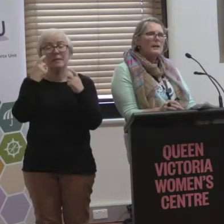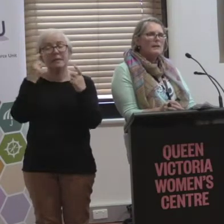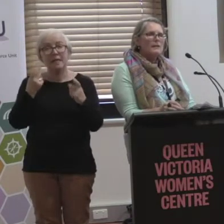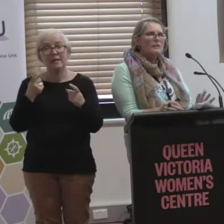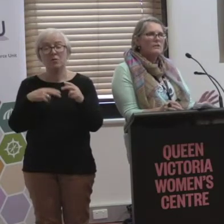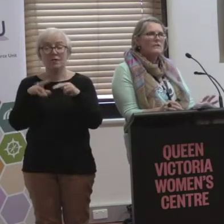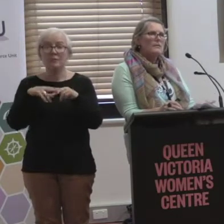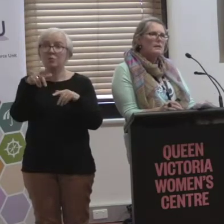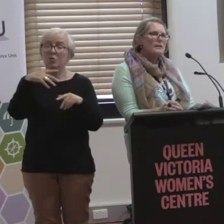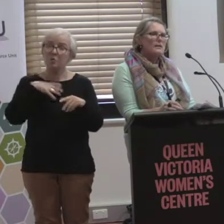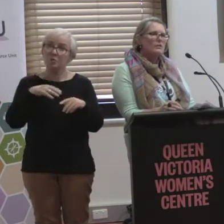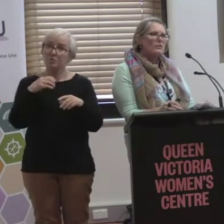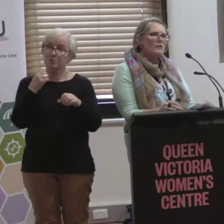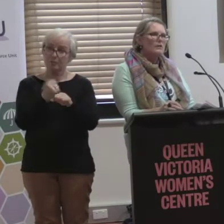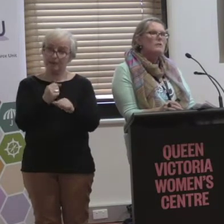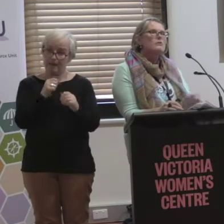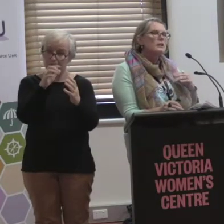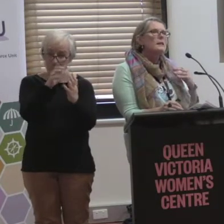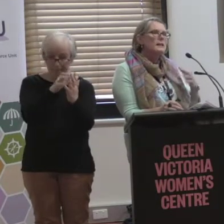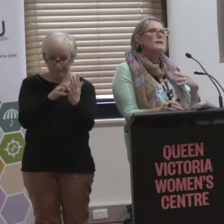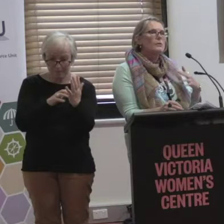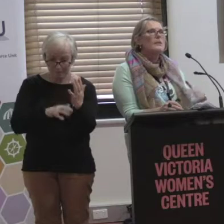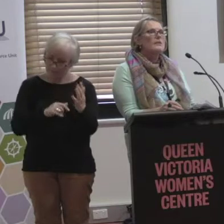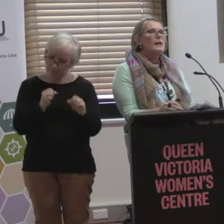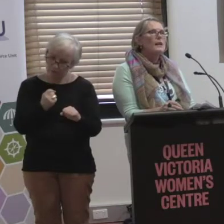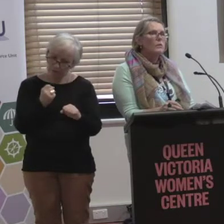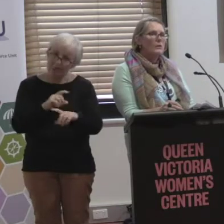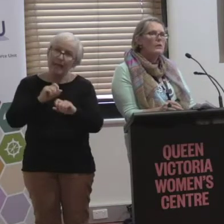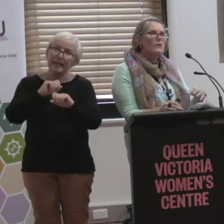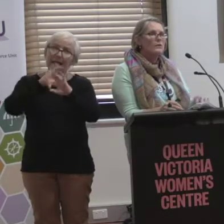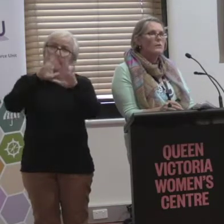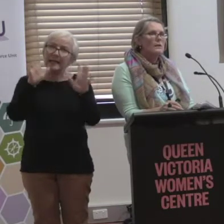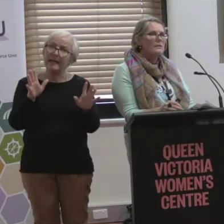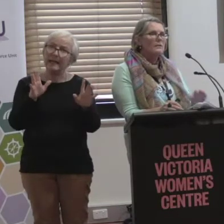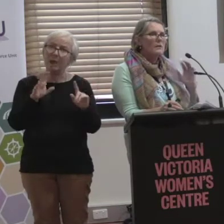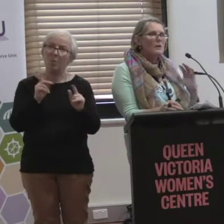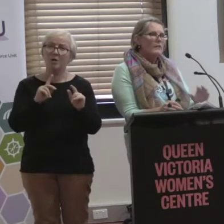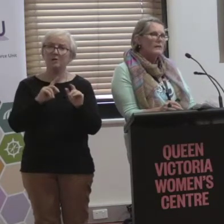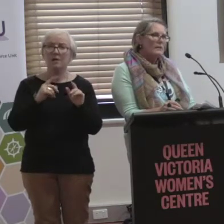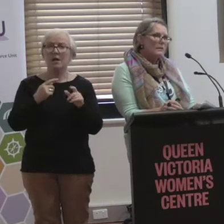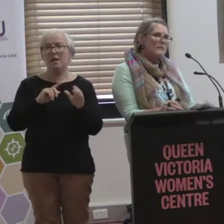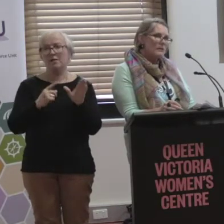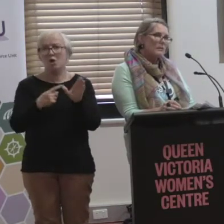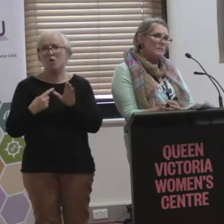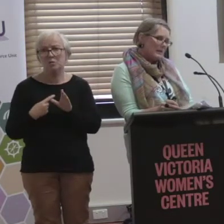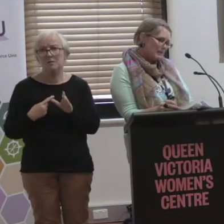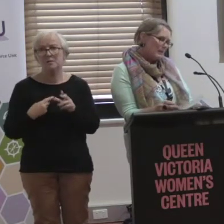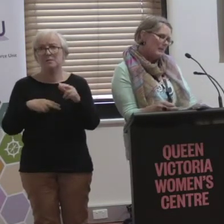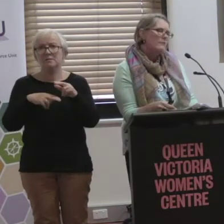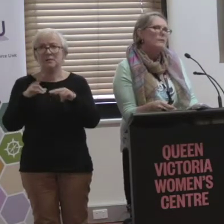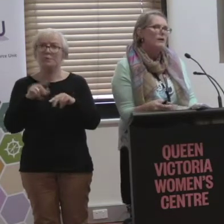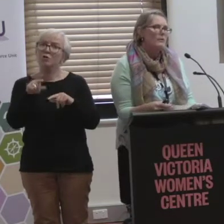going to make such a statement in an instructional directive really needs to understand what the consequences of that statement's going to